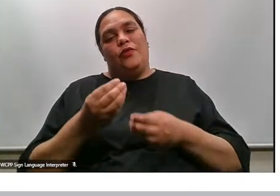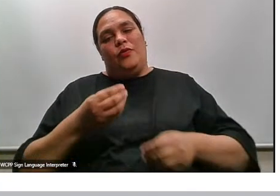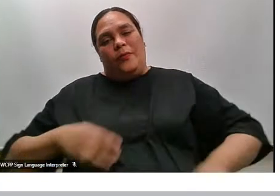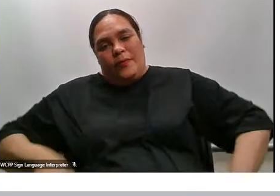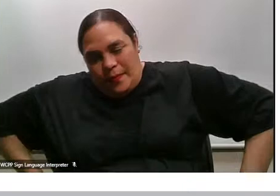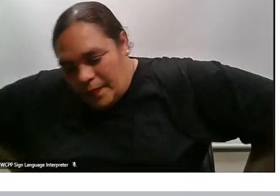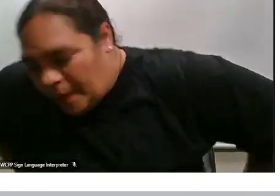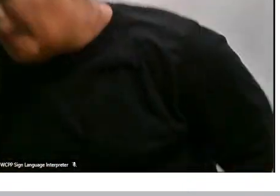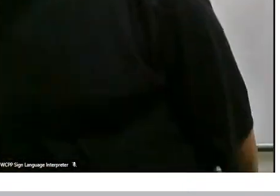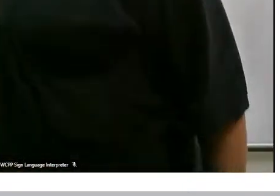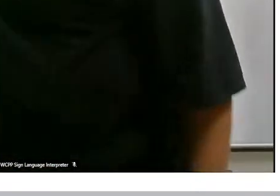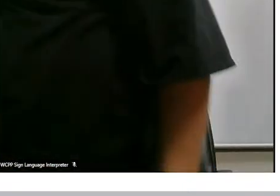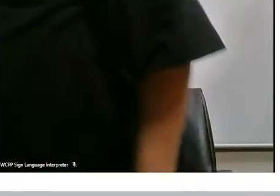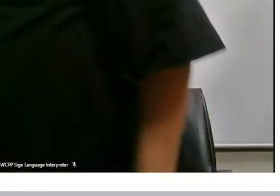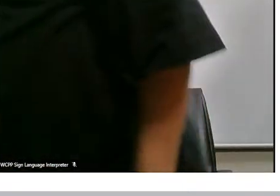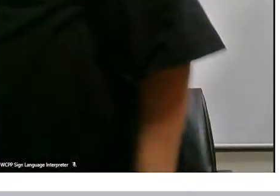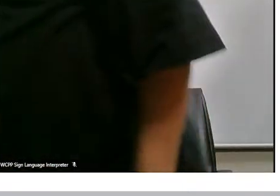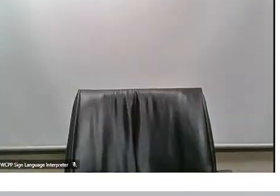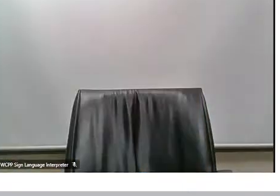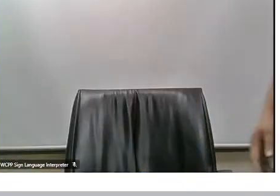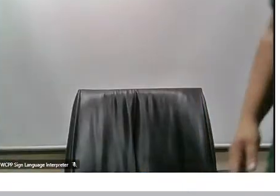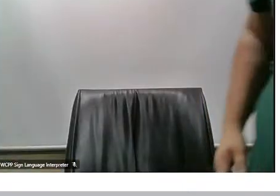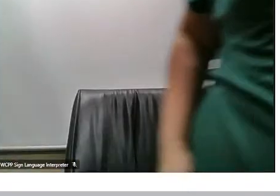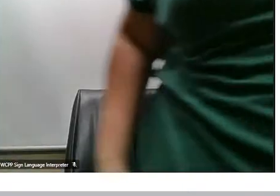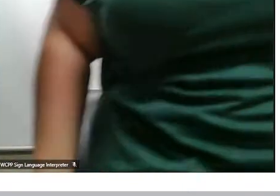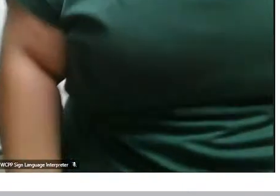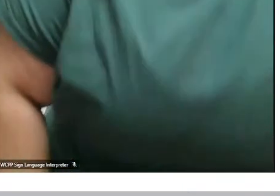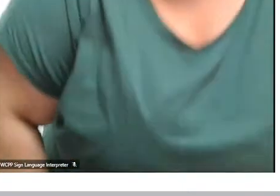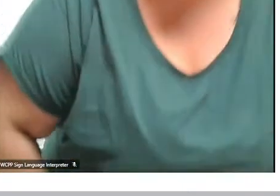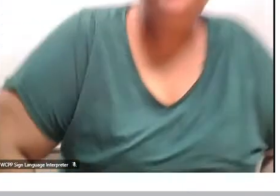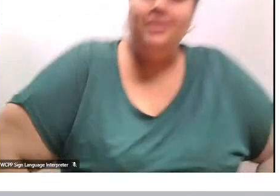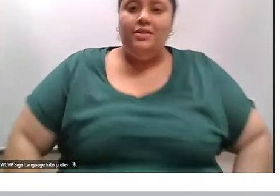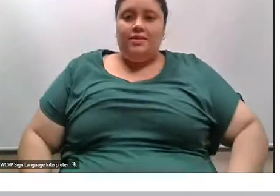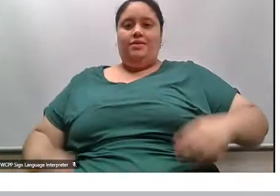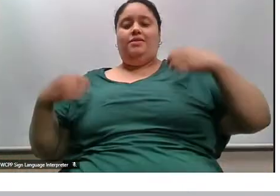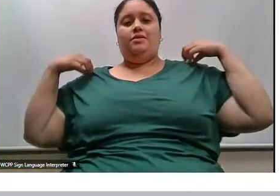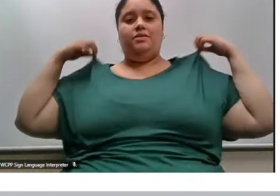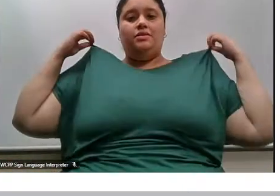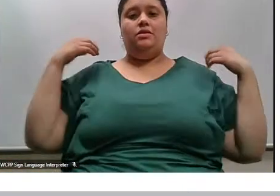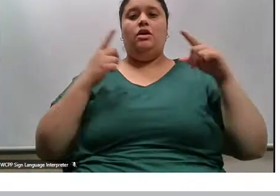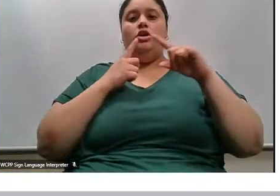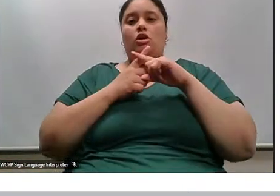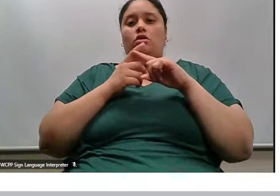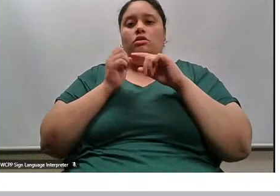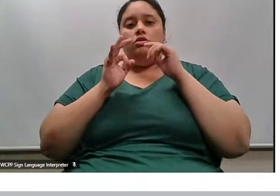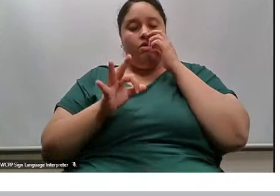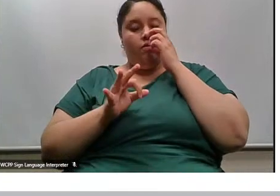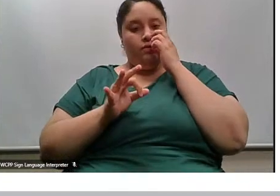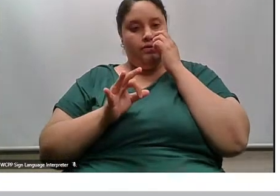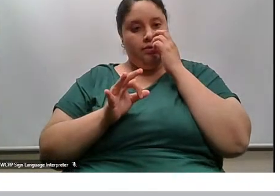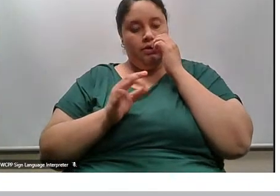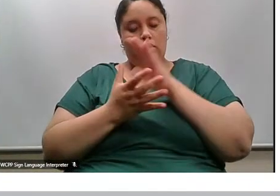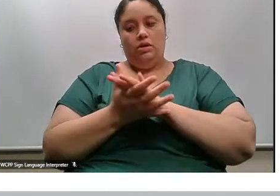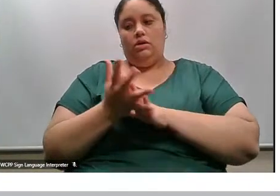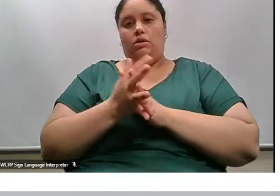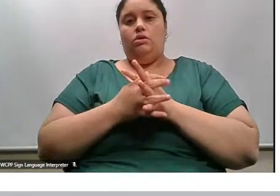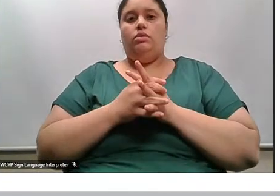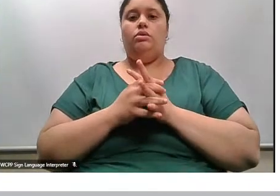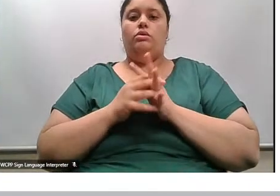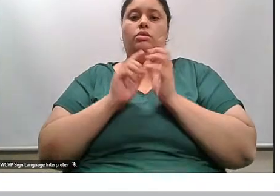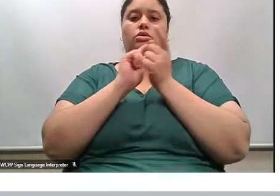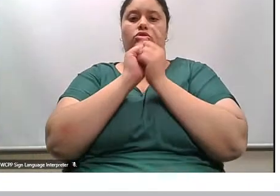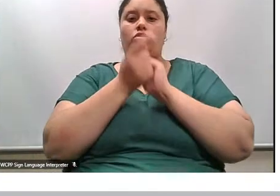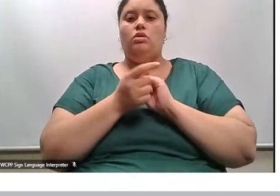we're not the party that changes the targets or that changes the rules